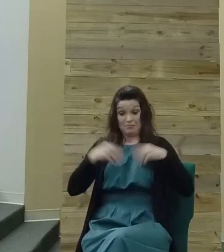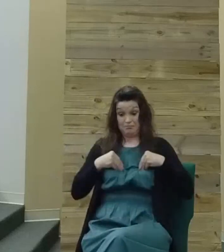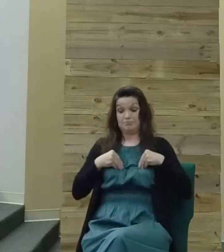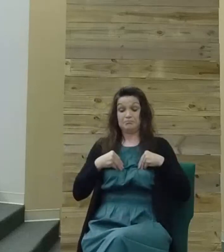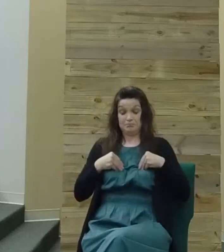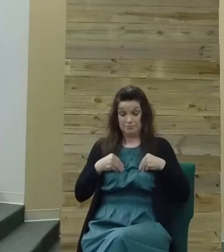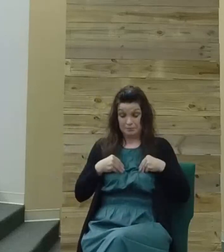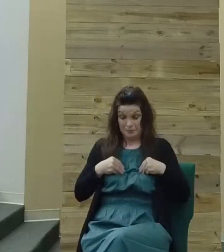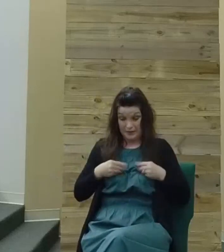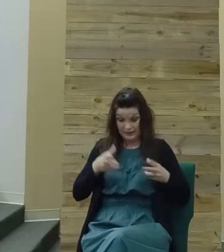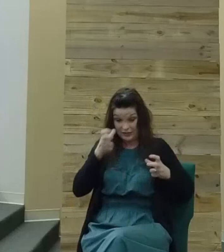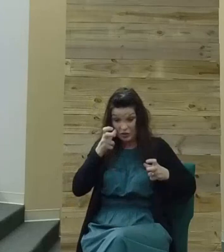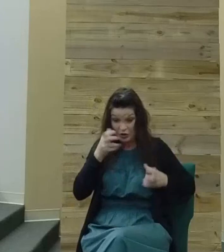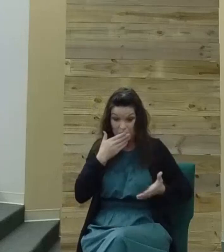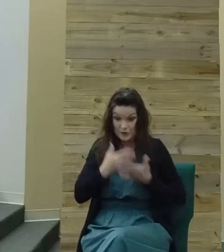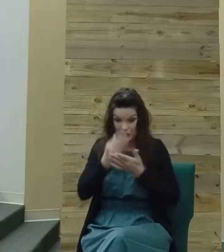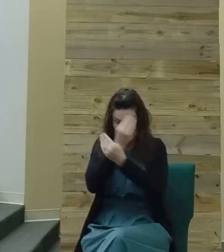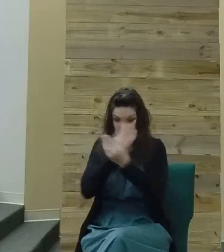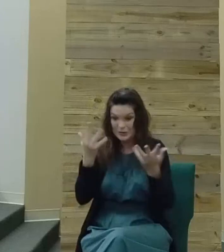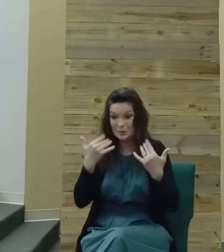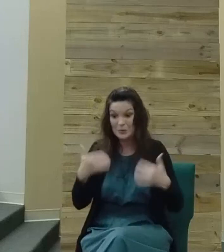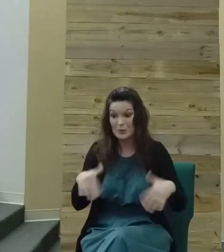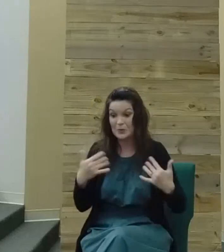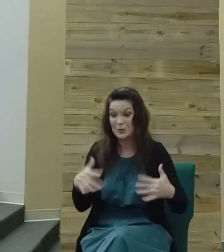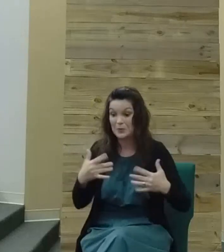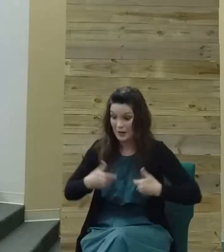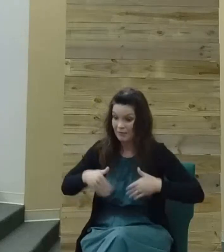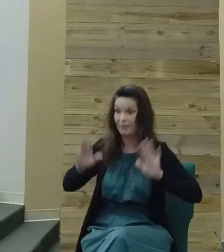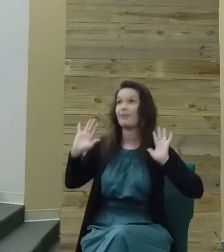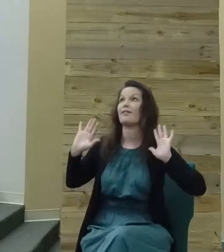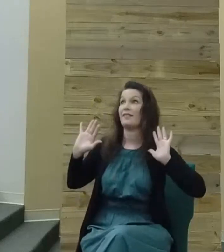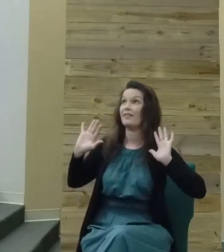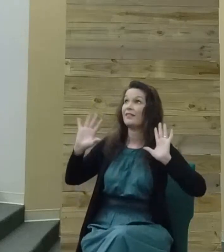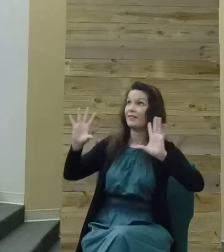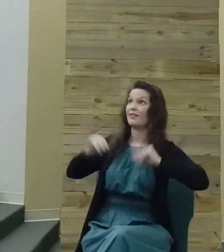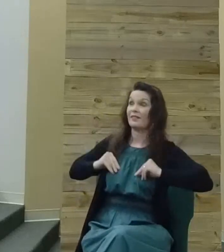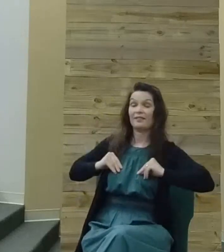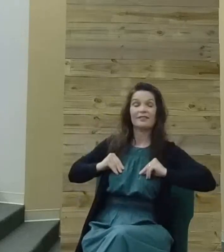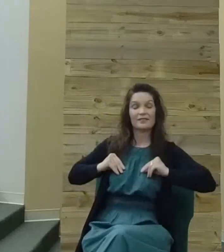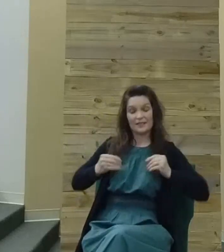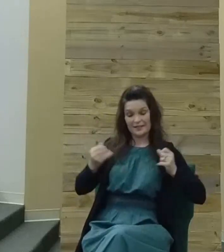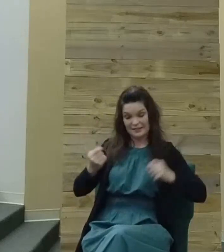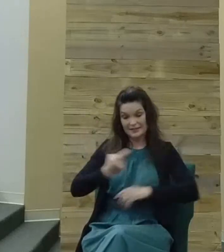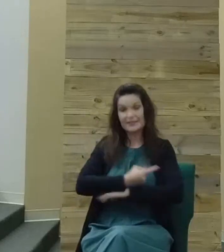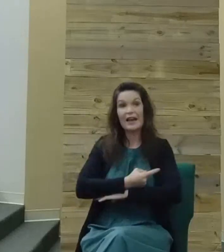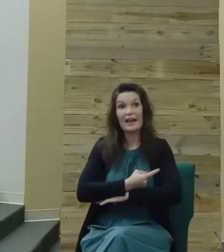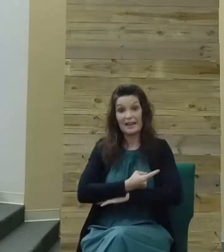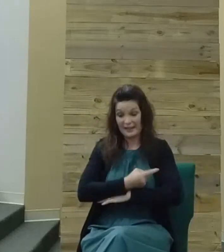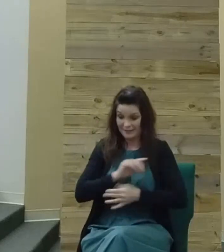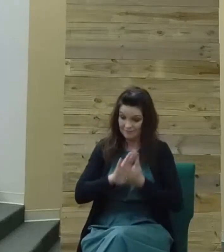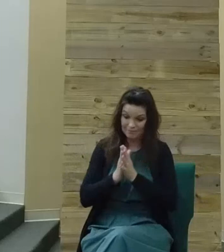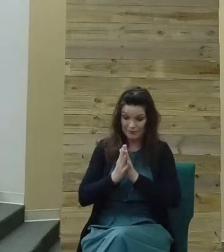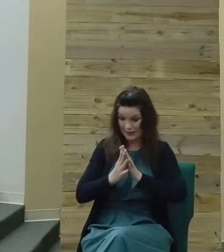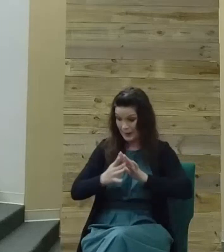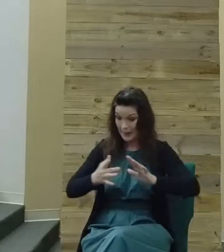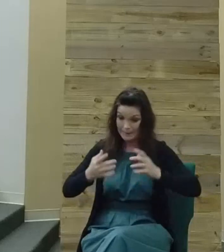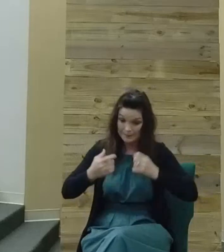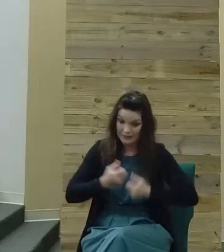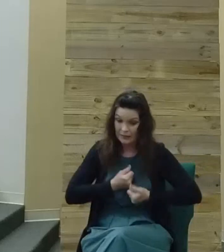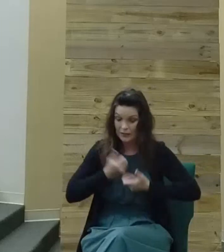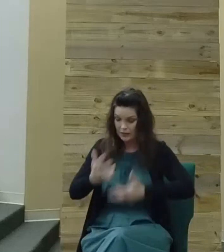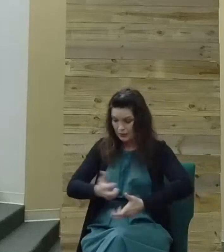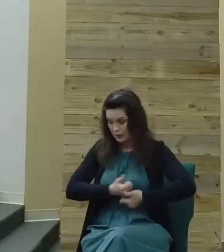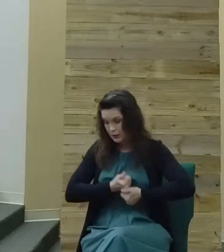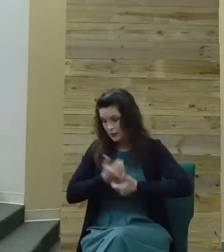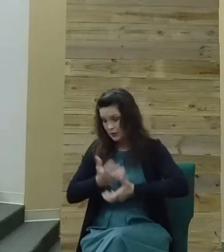be the day that you heard the good news about reconciliation of Christ and surrendered your life to him. Let today be the day that you confess your